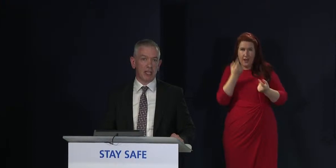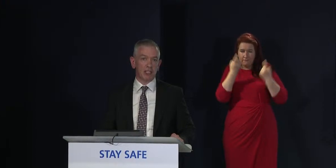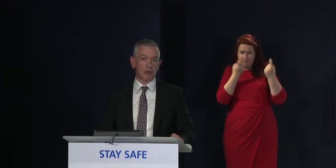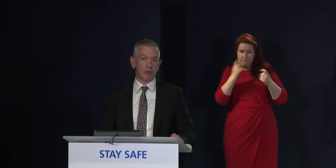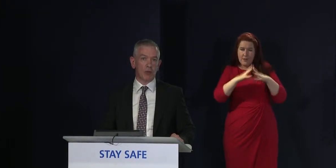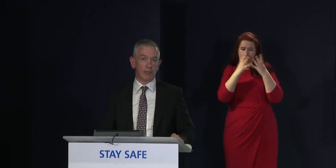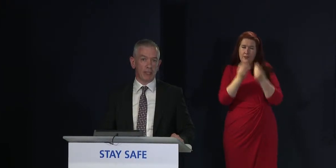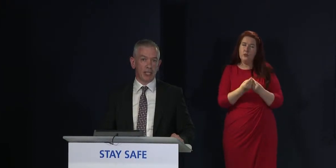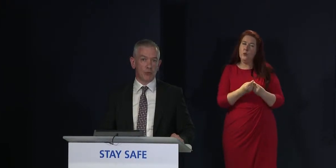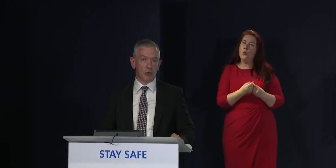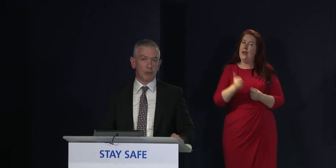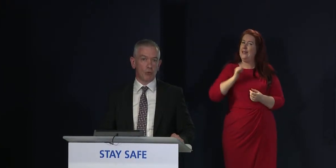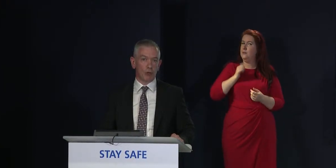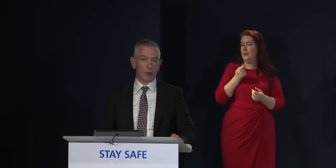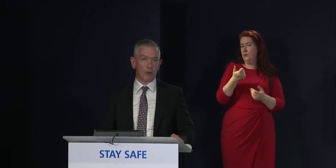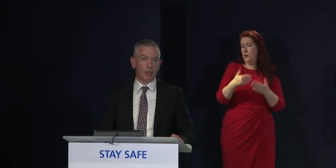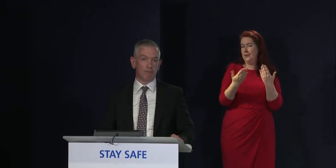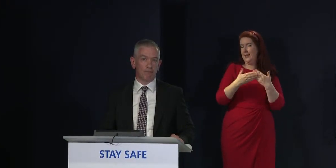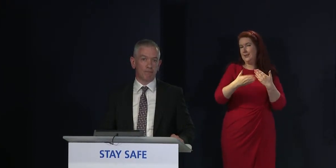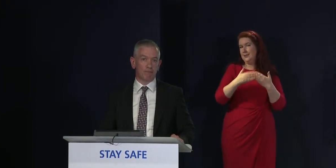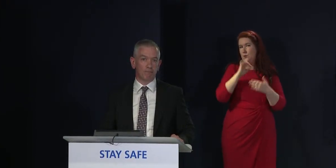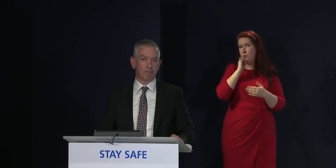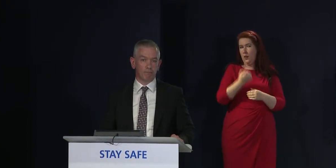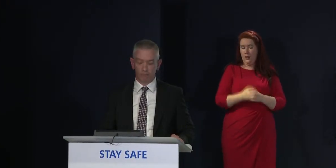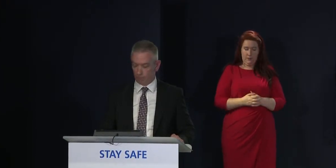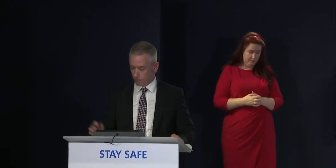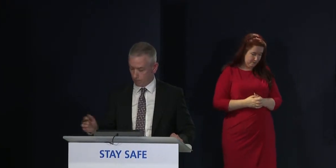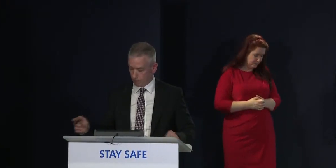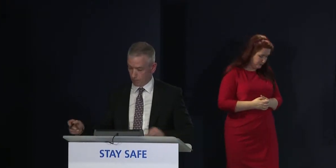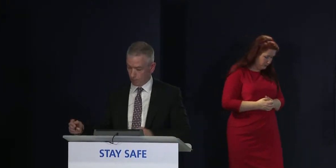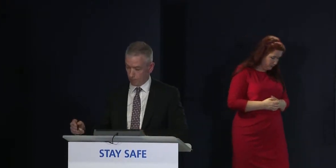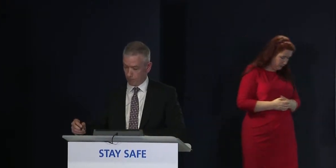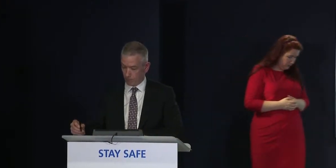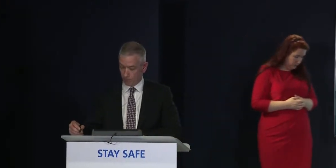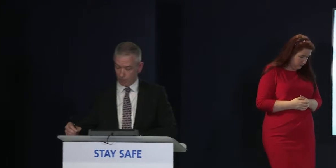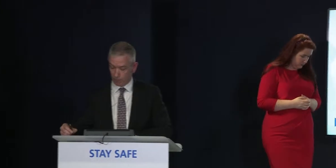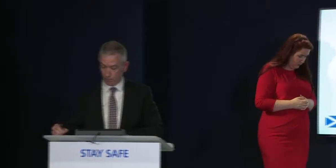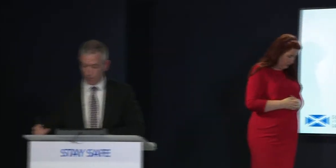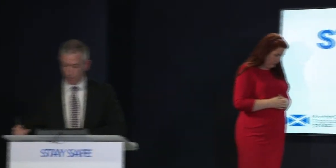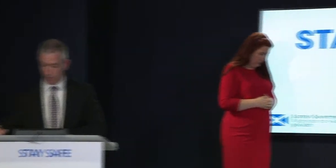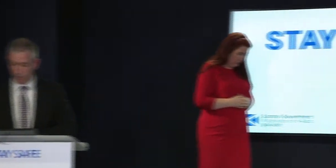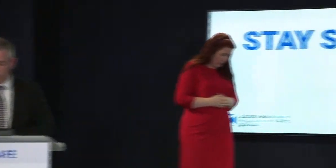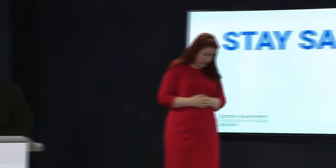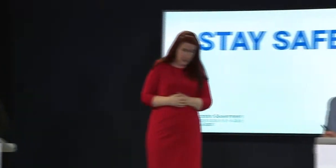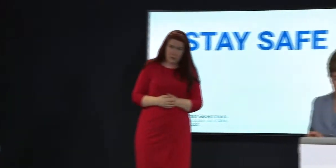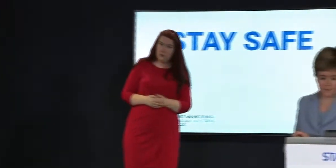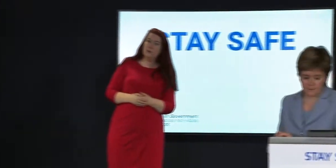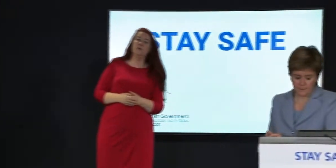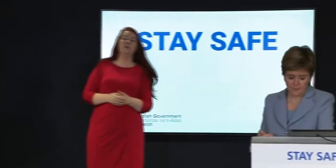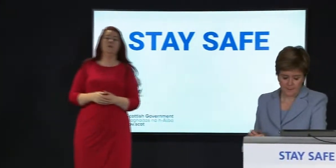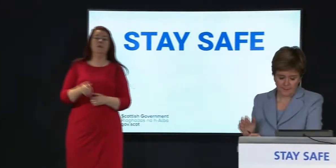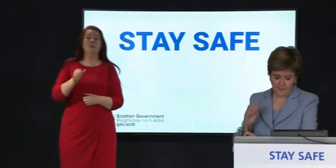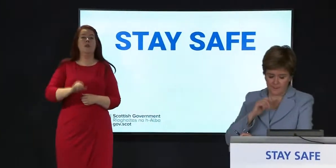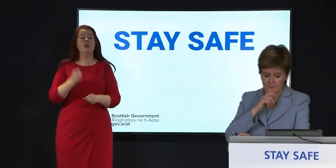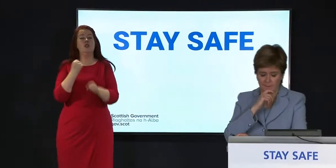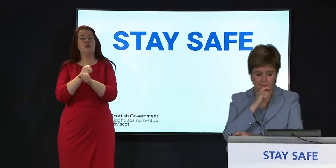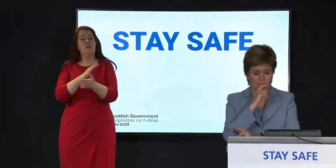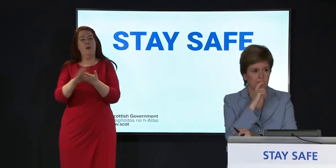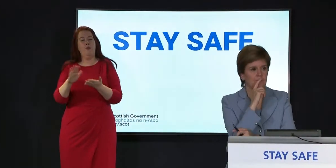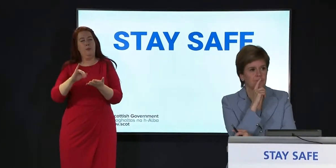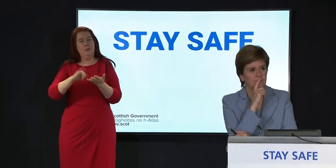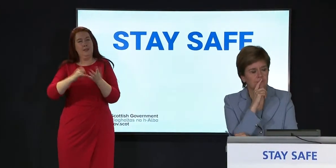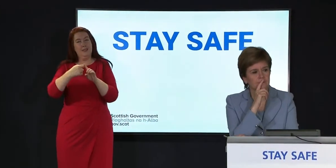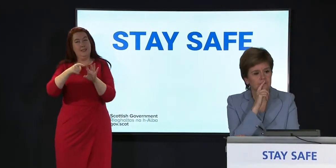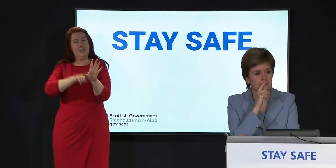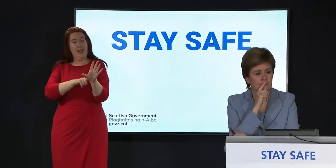expect, as I say, over the coming days, we'll hear more about that. Thanks. Gerard Tubb from Sky News. Thank you, First